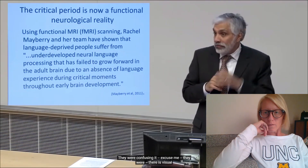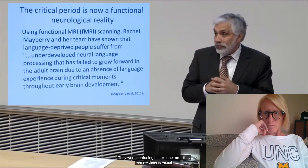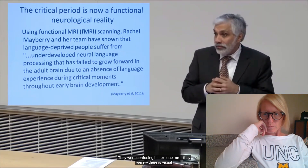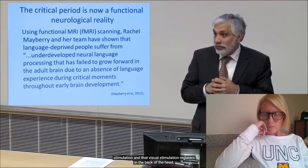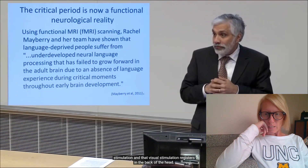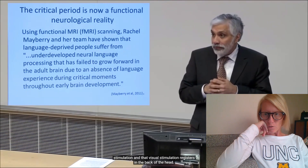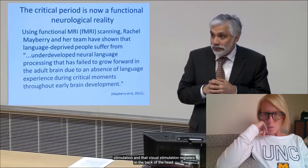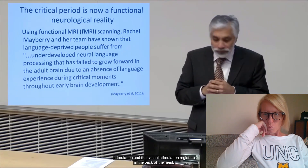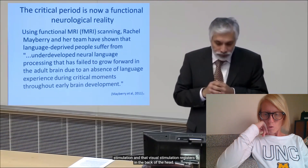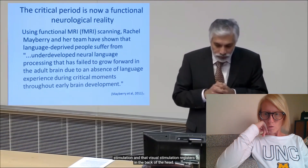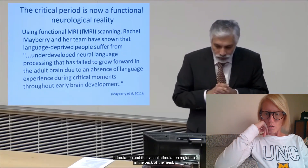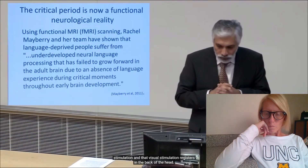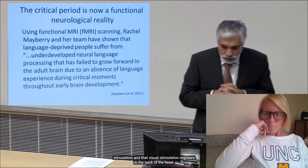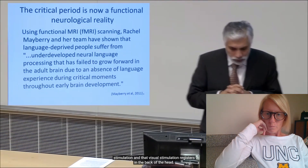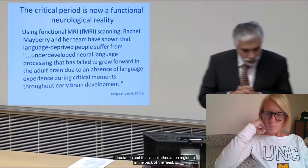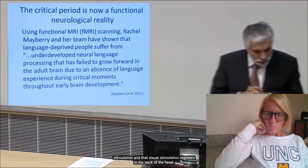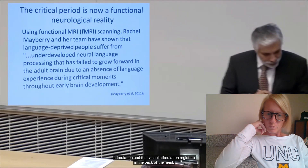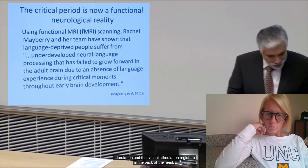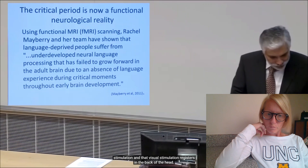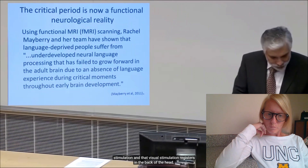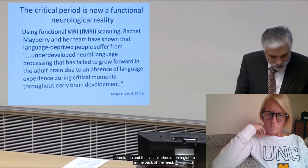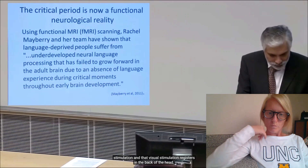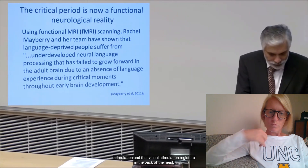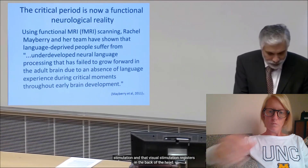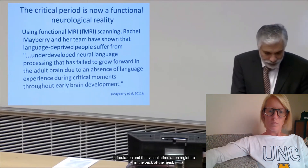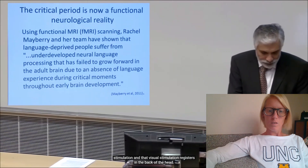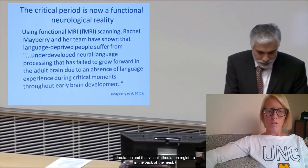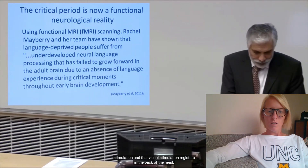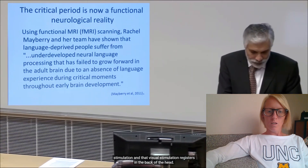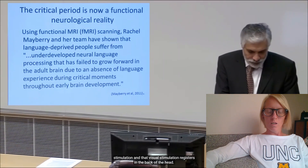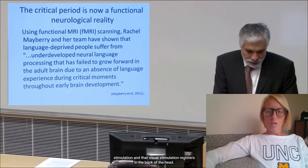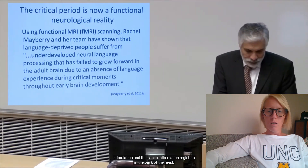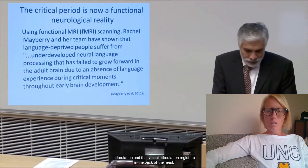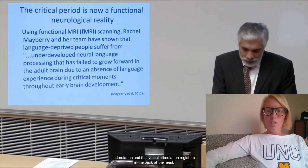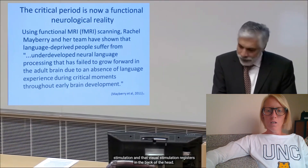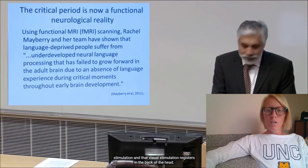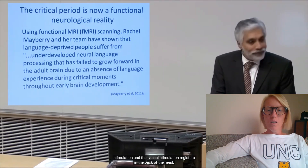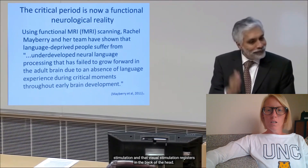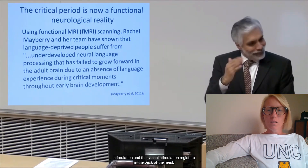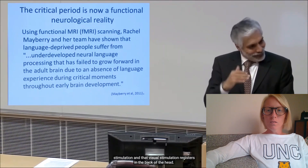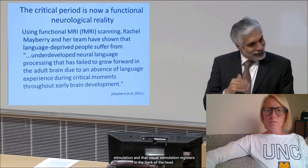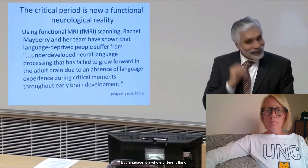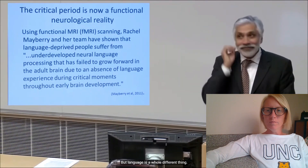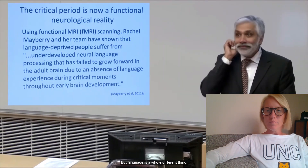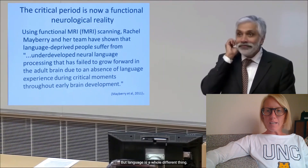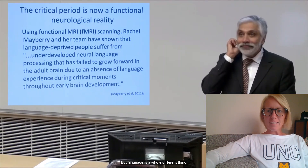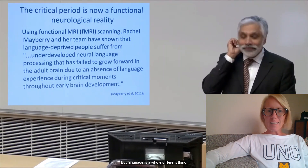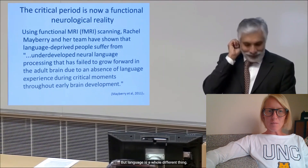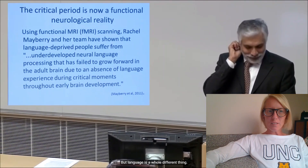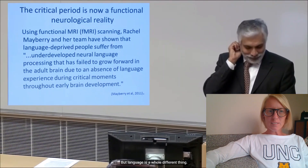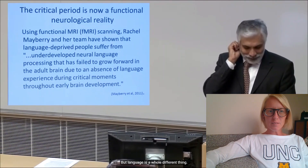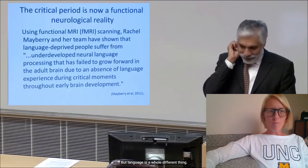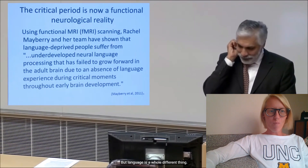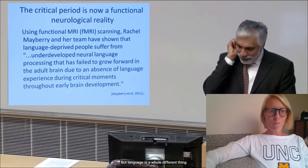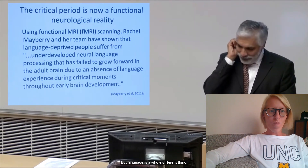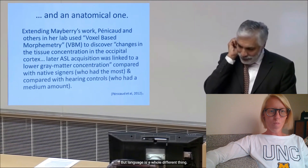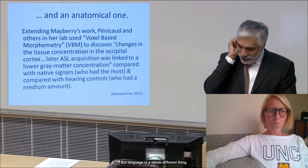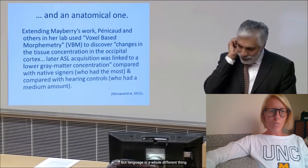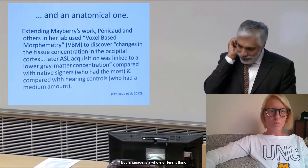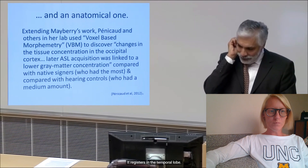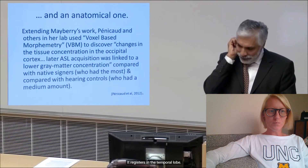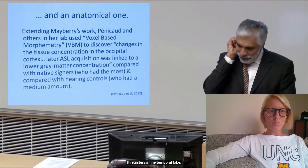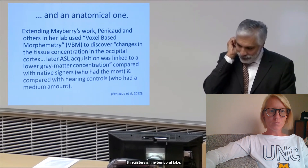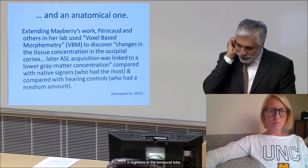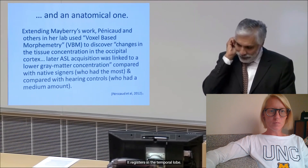There is visual stimulation, and obviously that visual stimulation registers in the back of the head. But language is a whole different